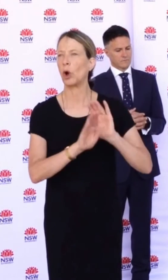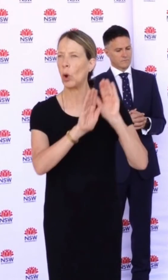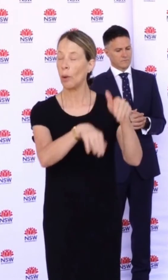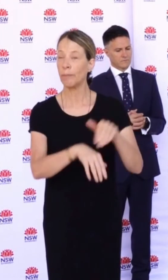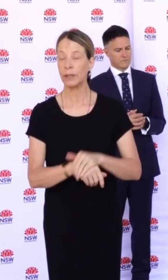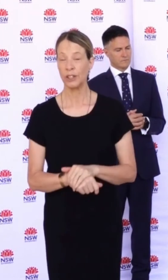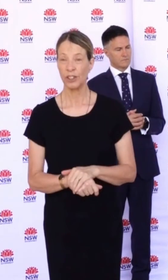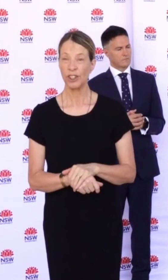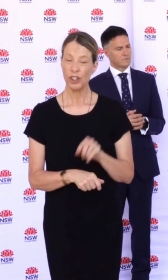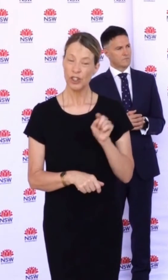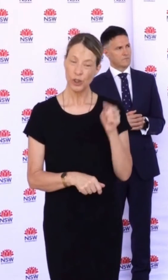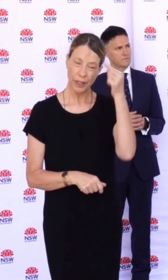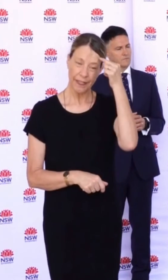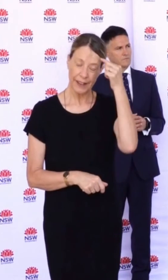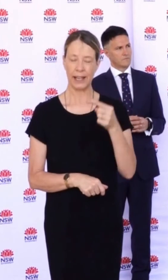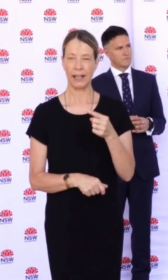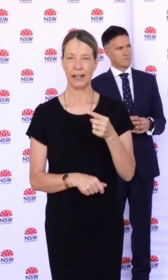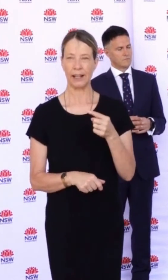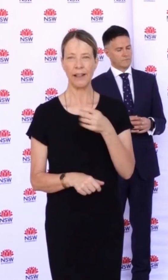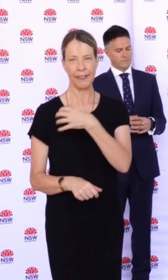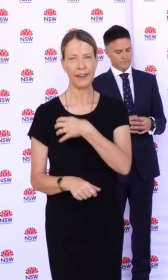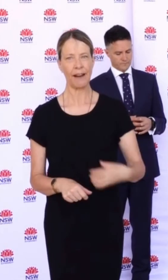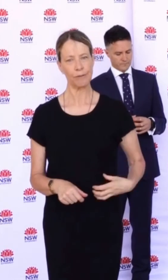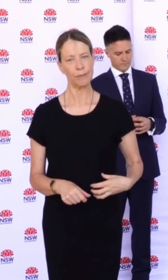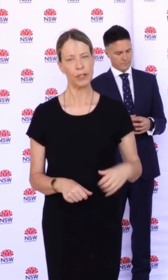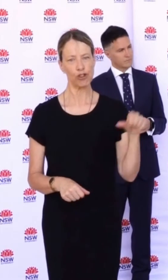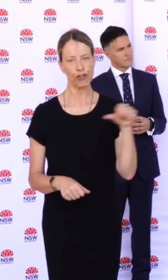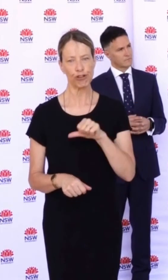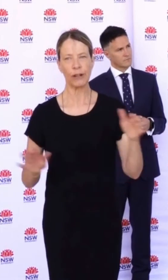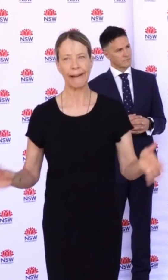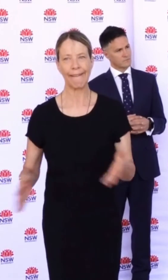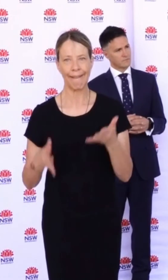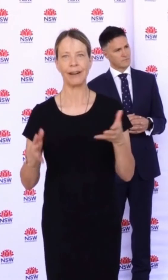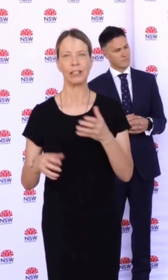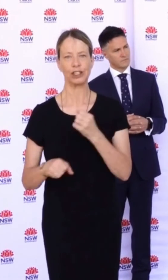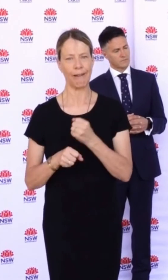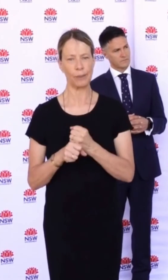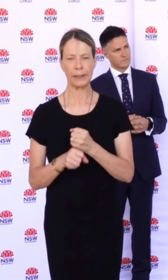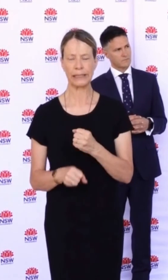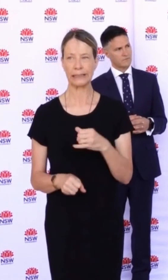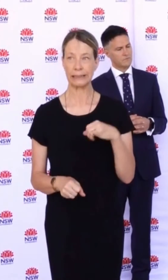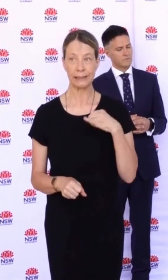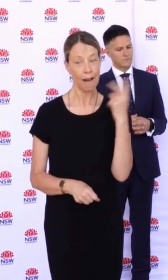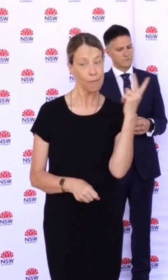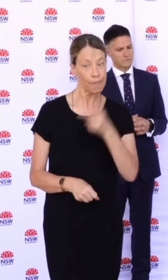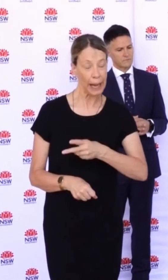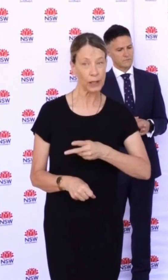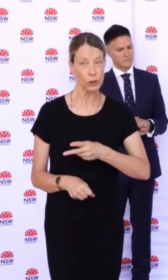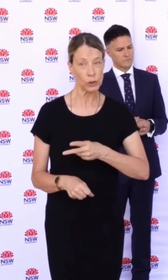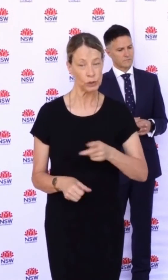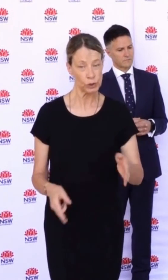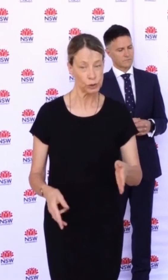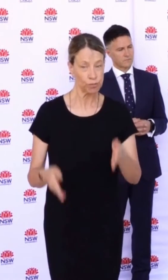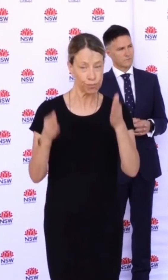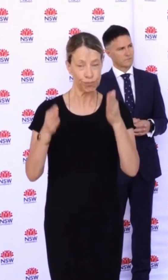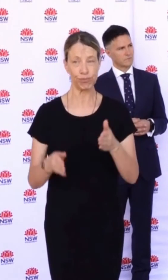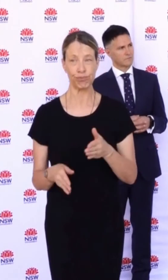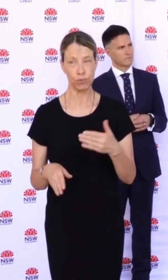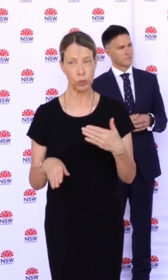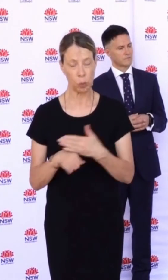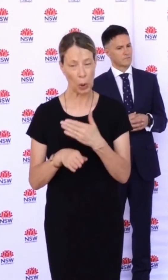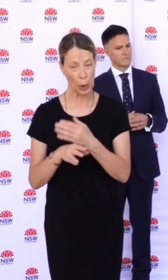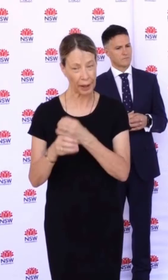with the variants, so that's not really an issue. Minister, Chris, sorry. In the interest of an issue of people returning to work, there's a